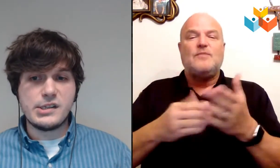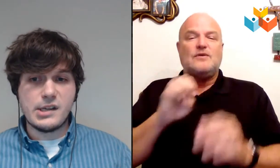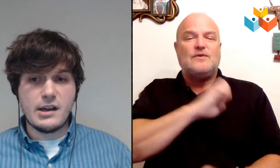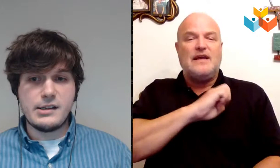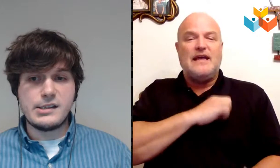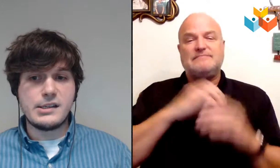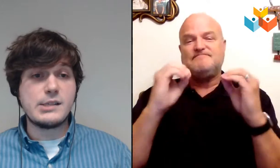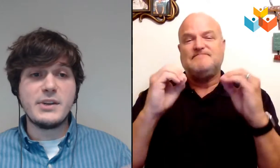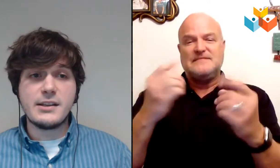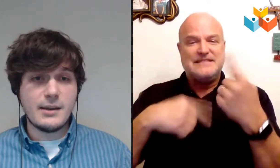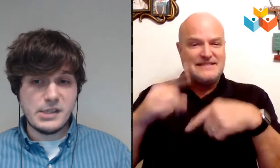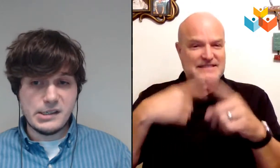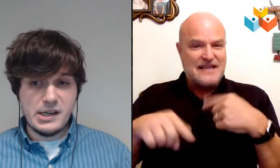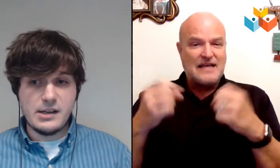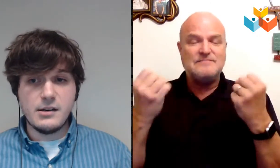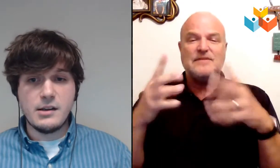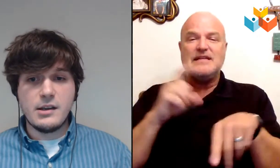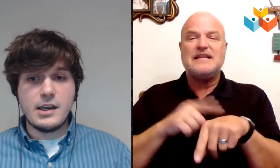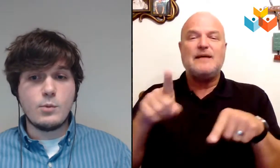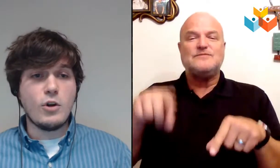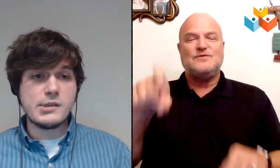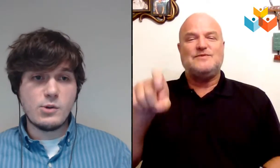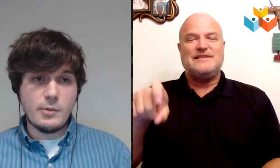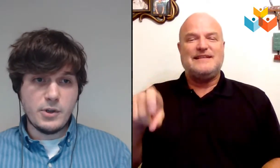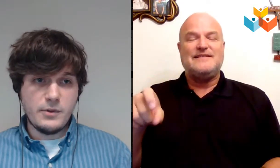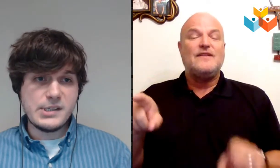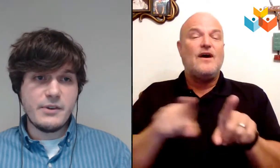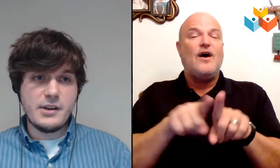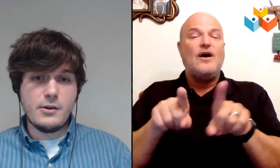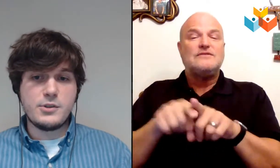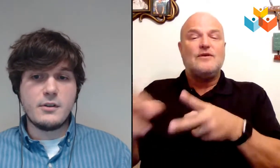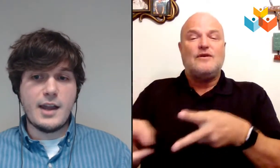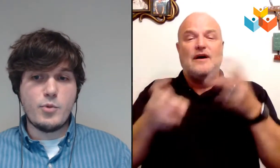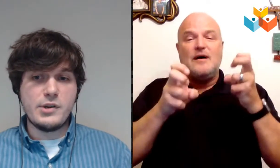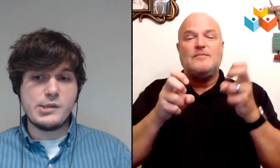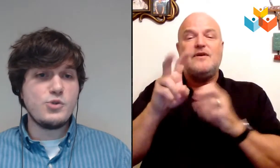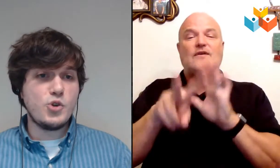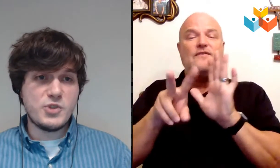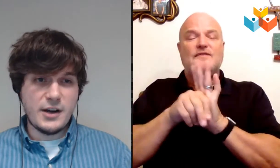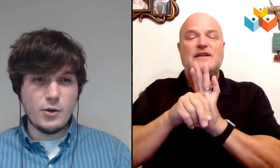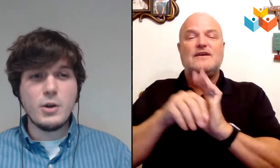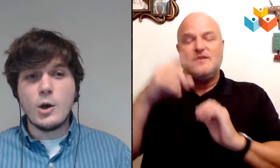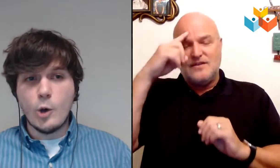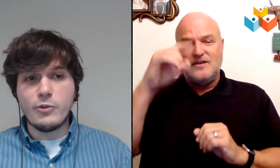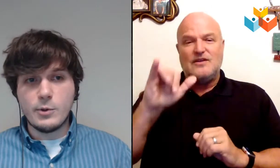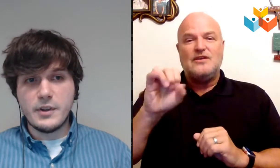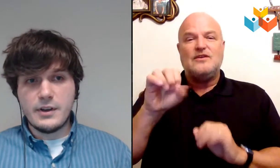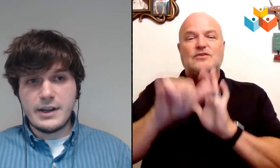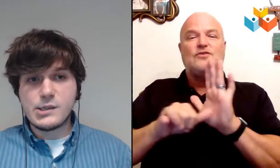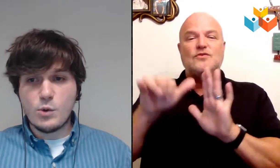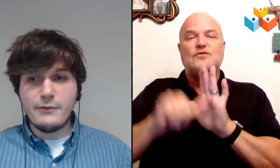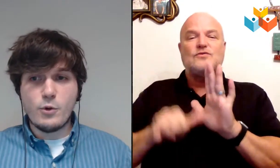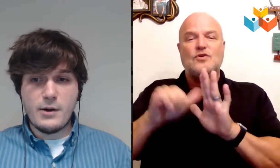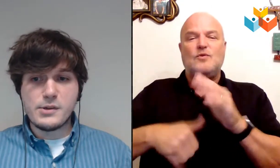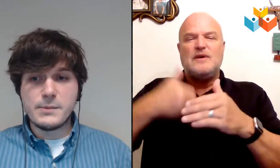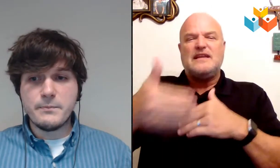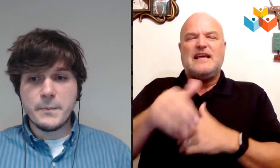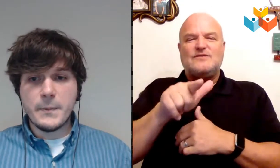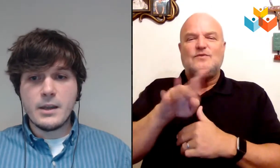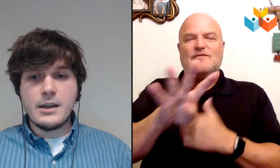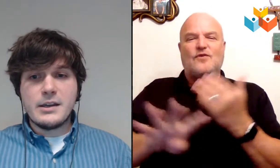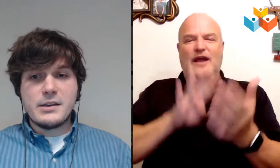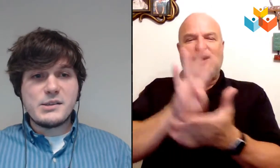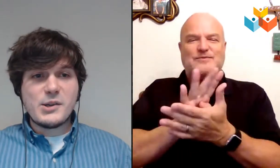is teaching signs as many times as needed. And we'll also upload this video to the library's YouTube channel, hopefully within the next 24